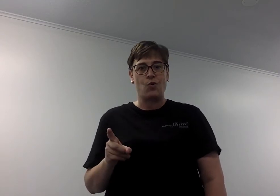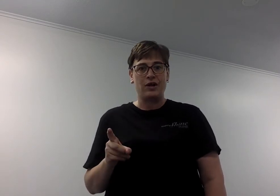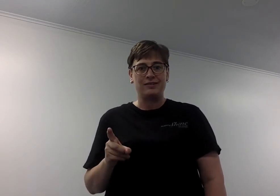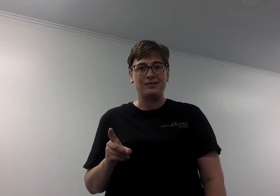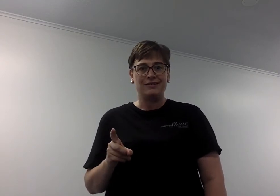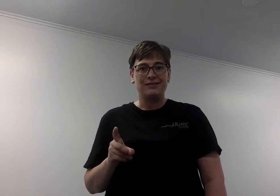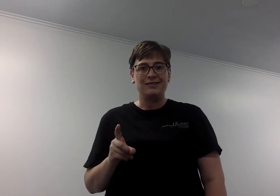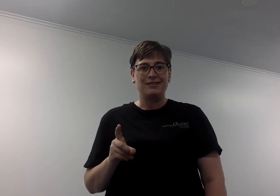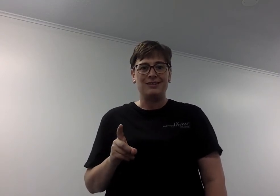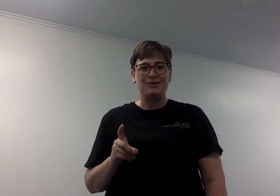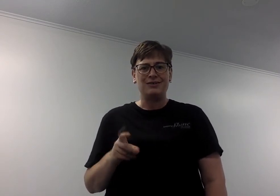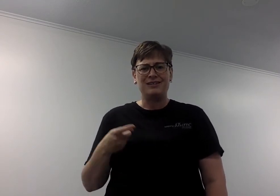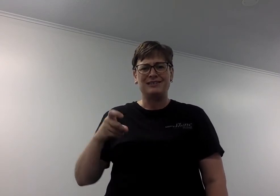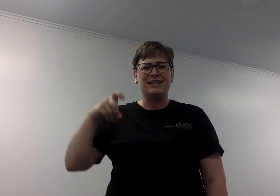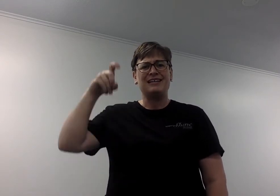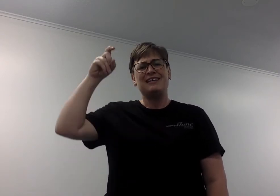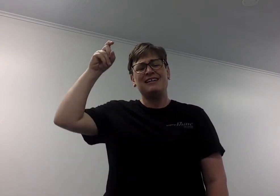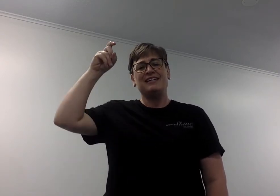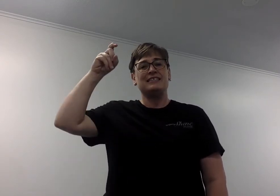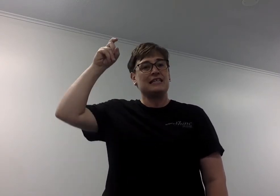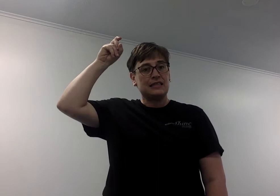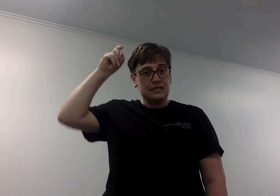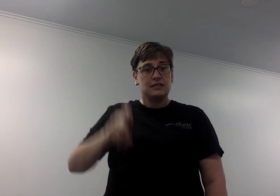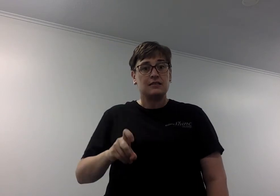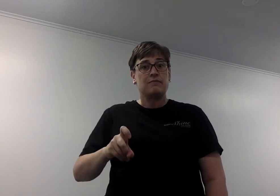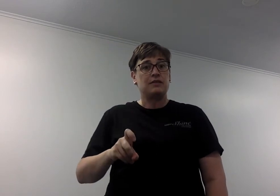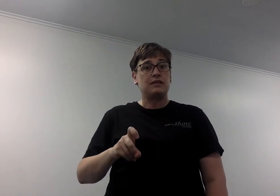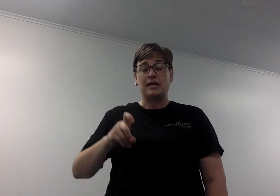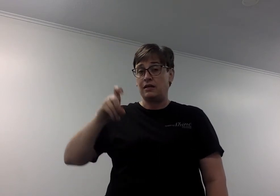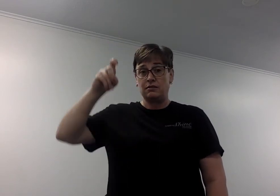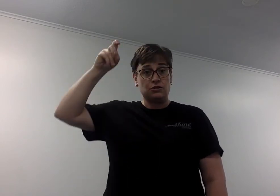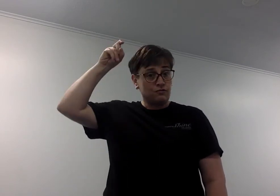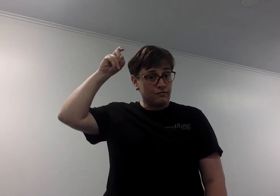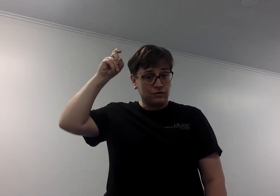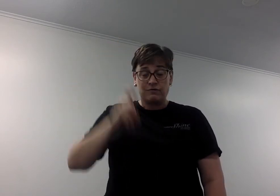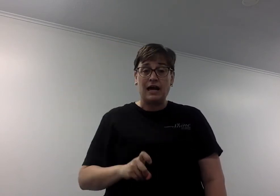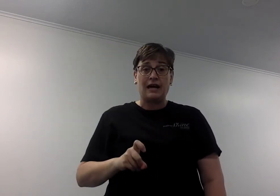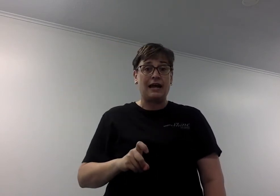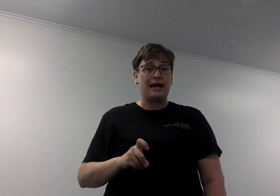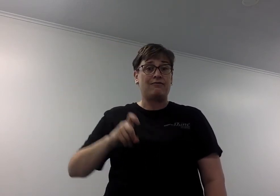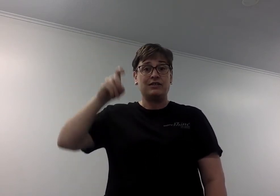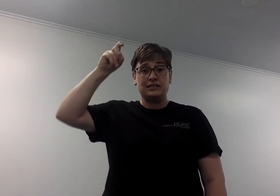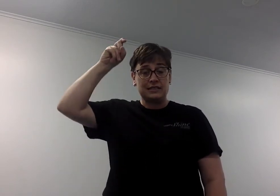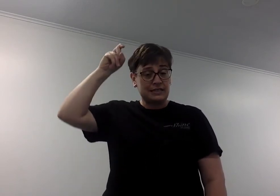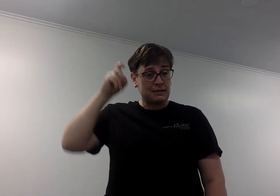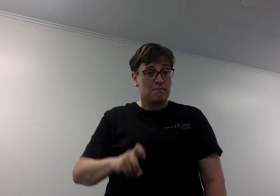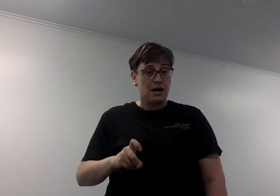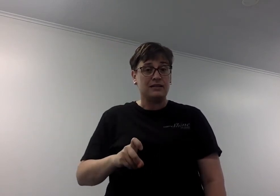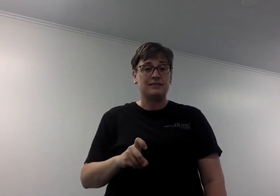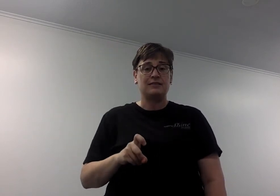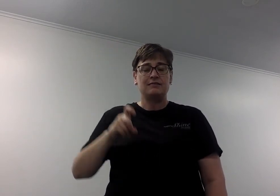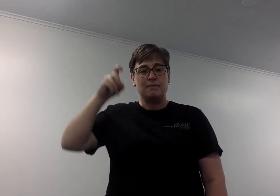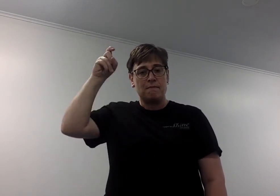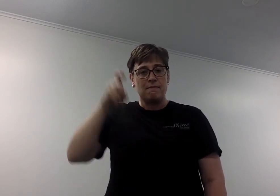want. It's like this is something that you've got to have. It's a